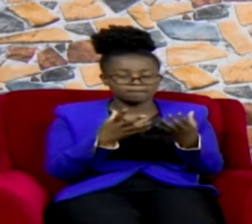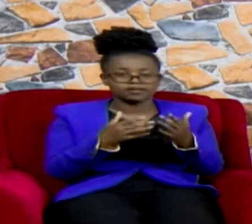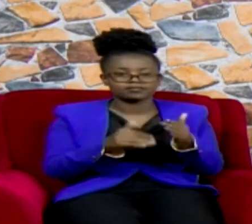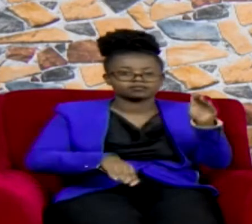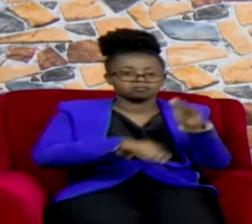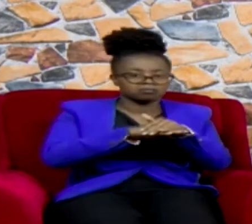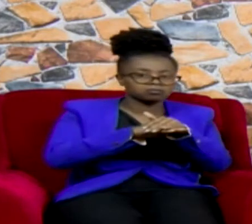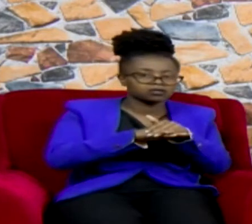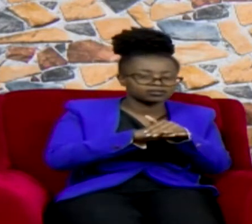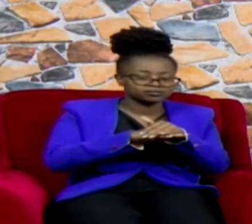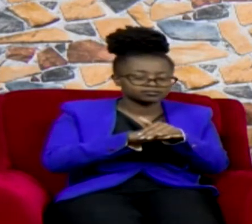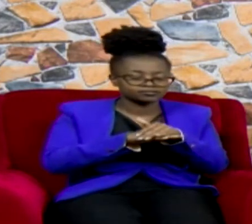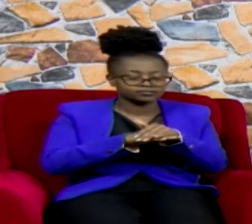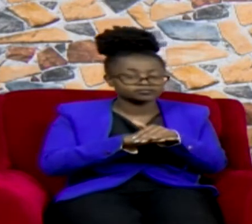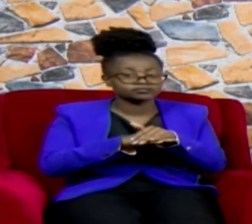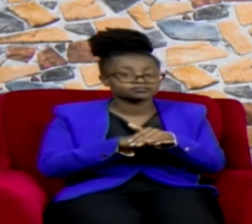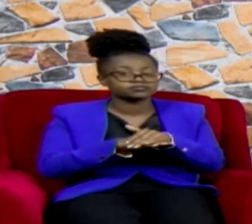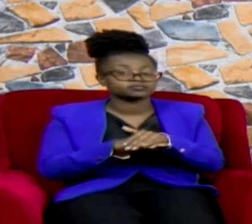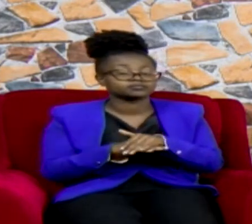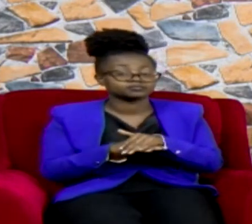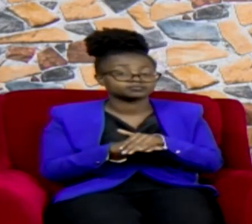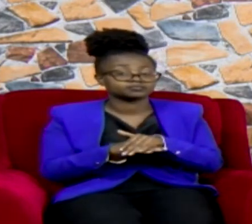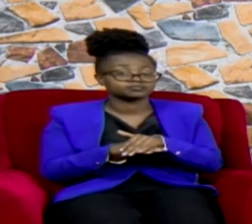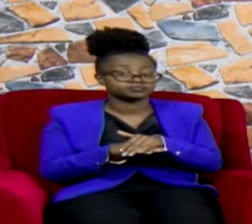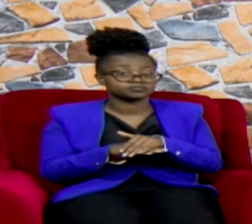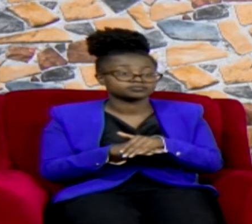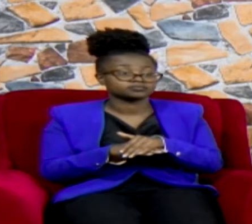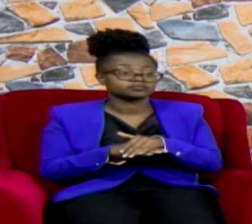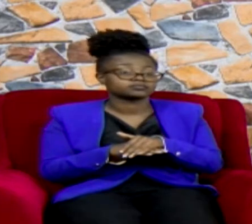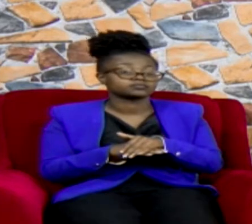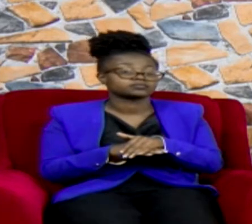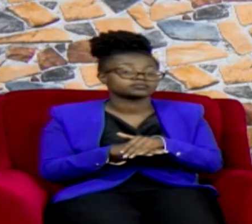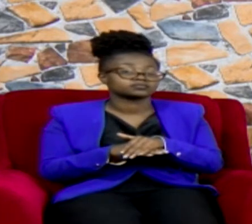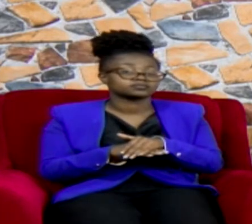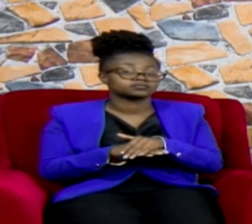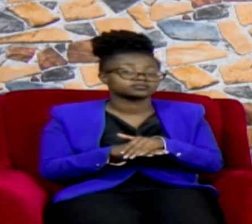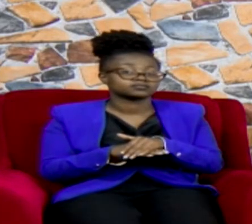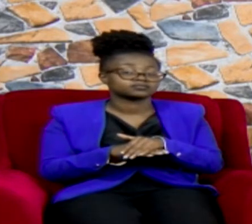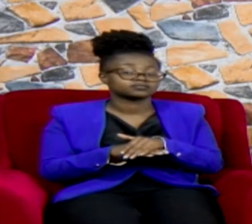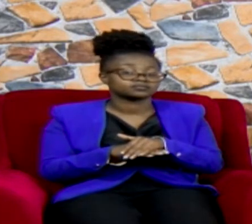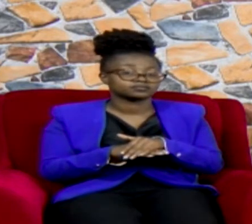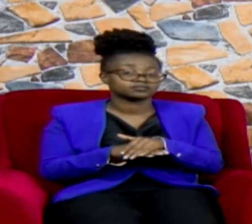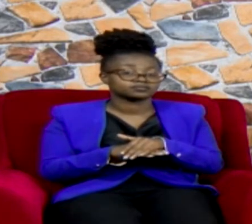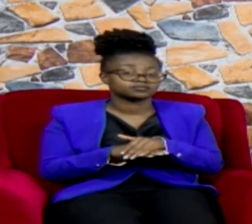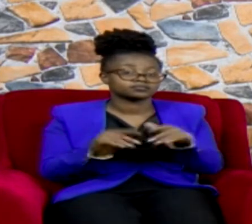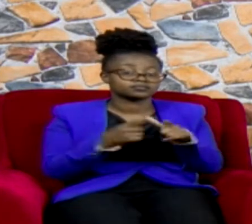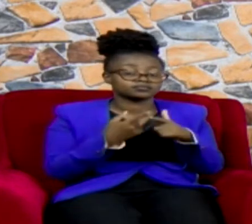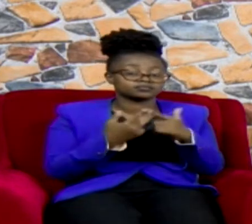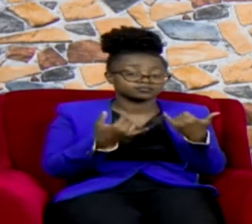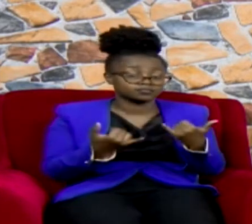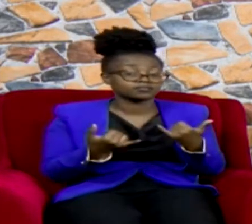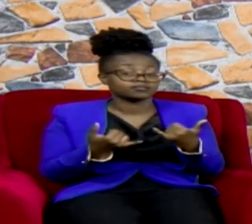kicked. Oh, So the function of the ball is to be kicked. To be kicked. So Then they want to. that's the functional play. Then now we come